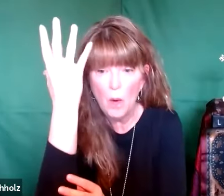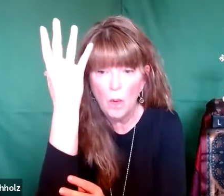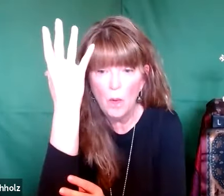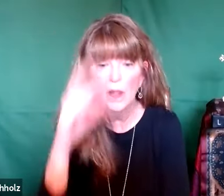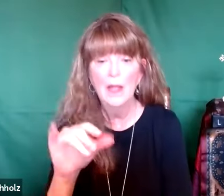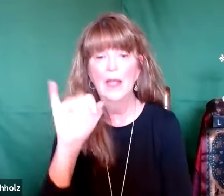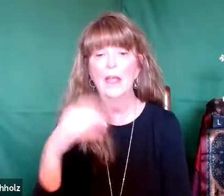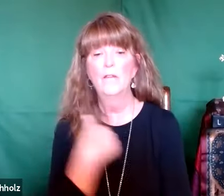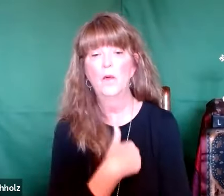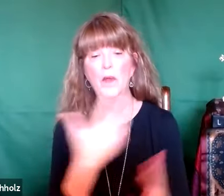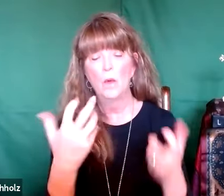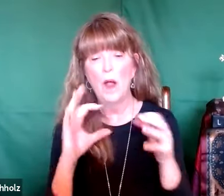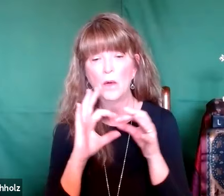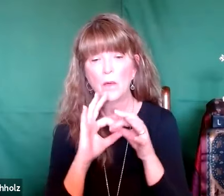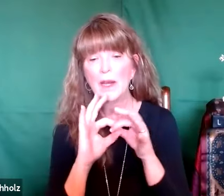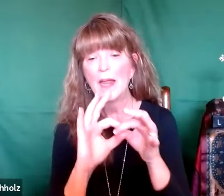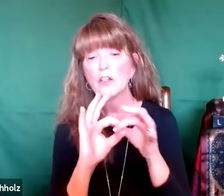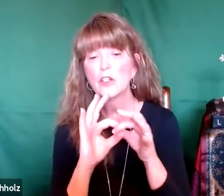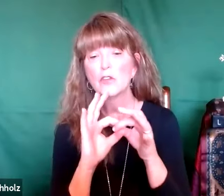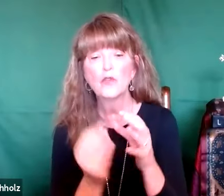if we want our relationships to flourish,